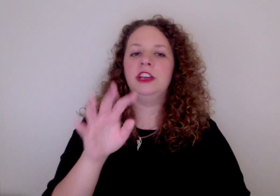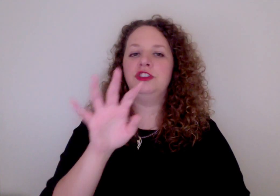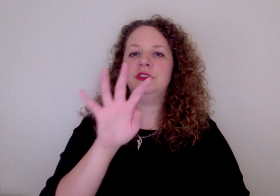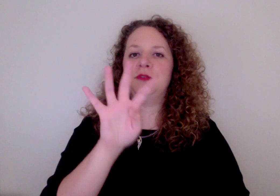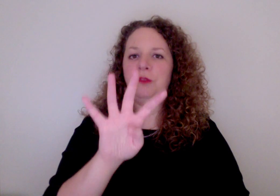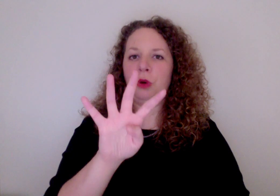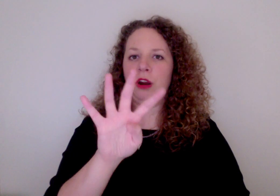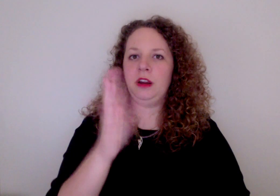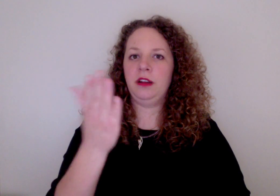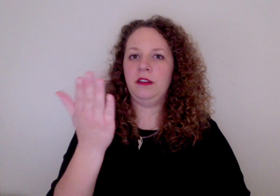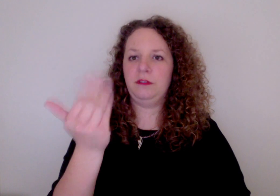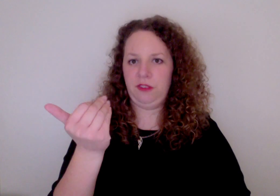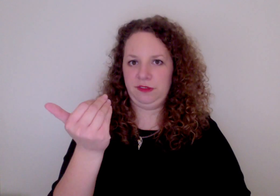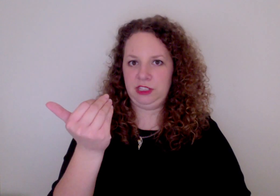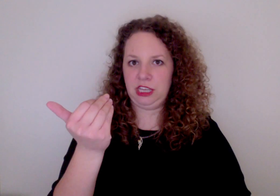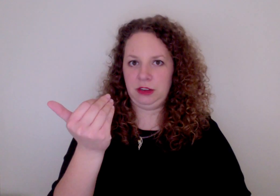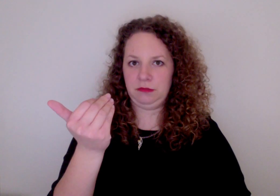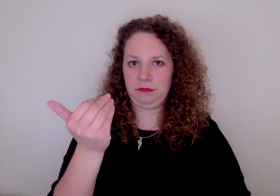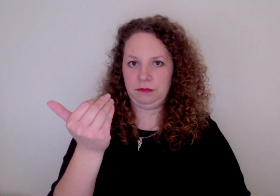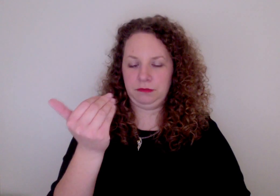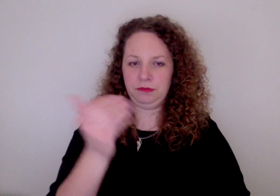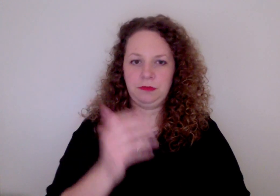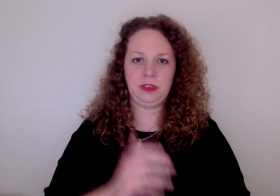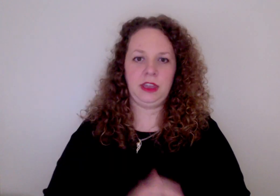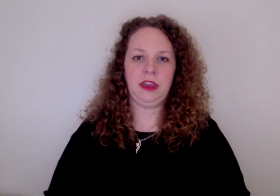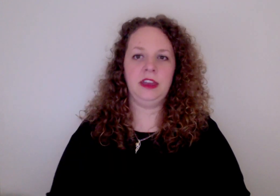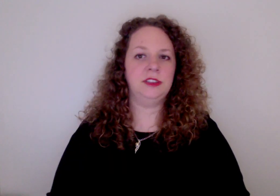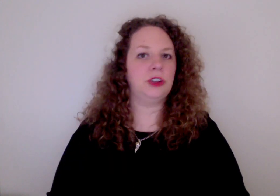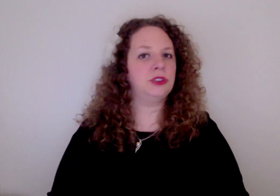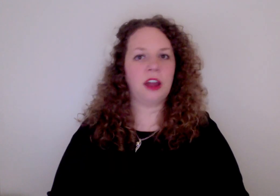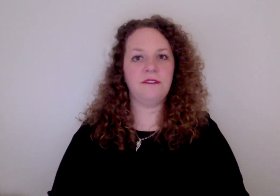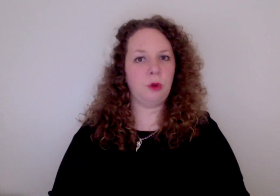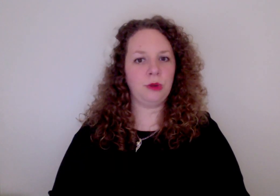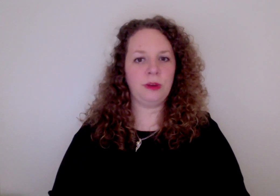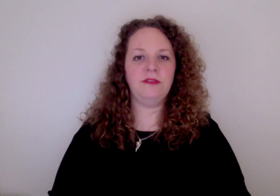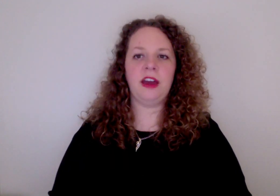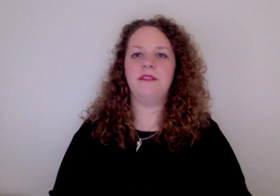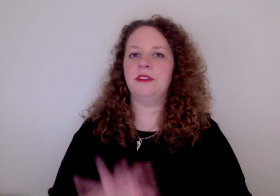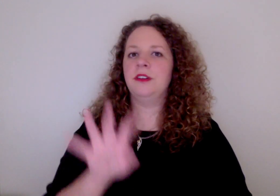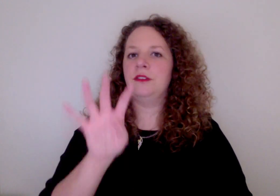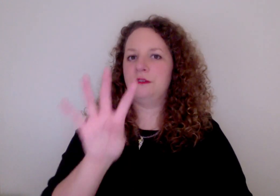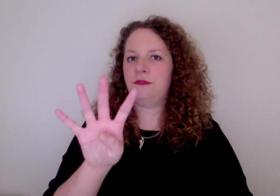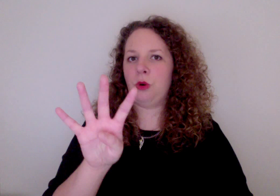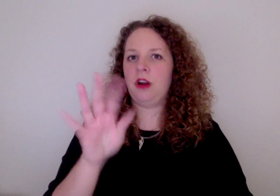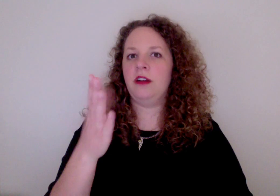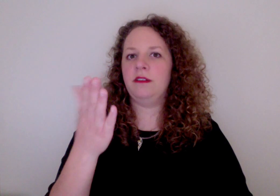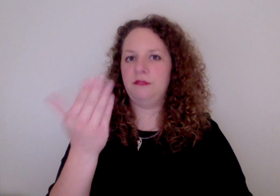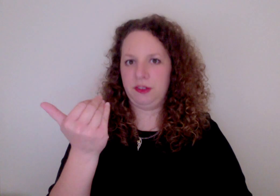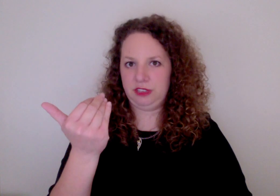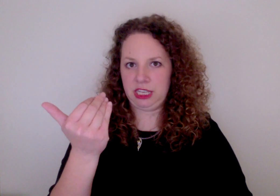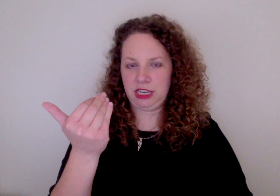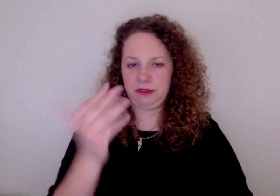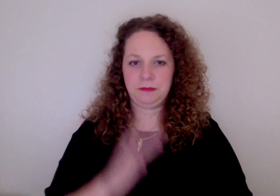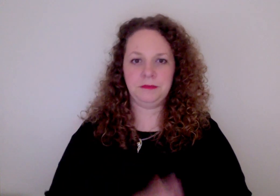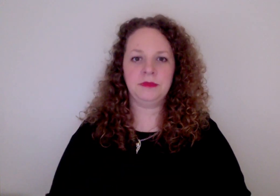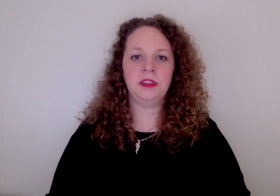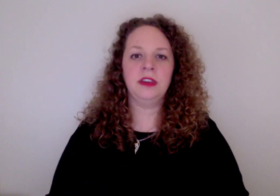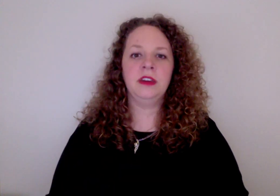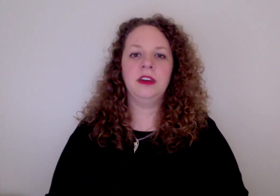just 4, 15. Okay, it's also not 4, 1, 5. 4, 15.